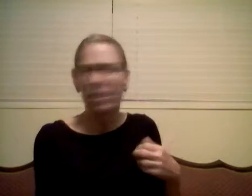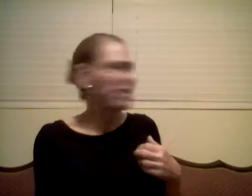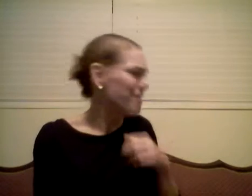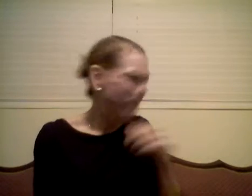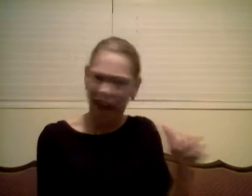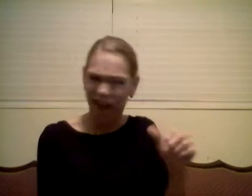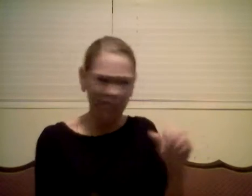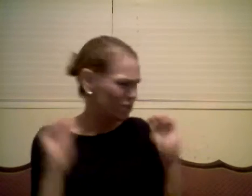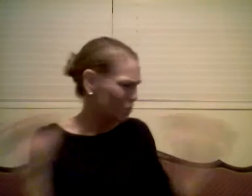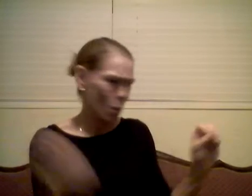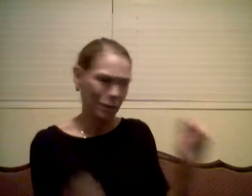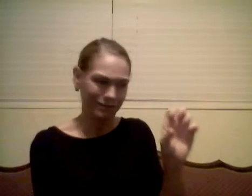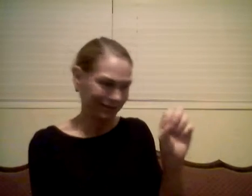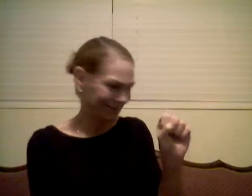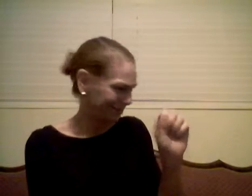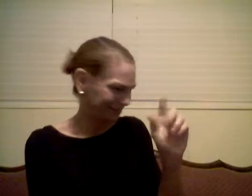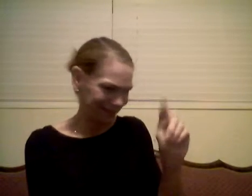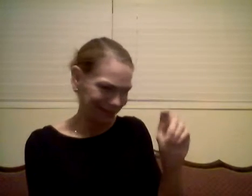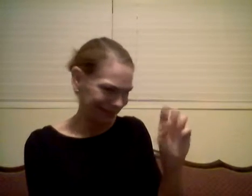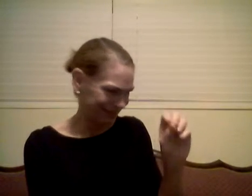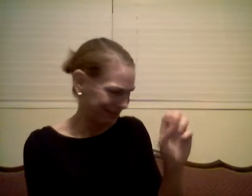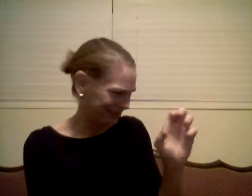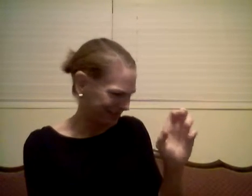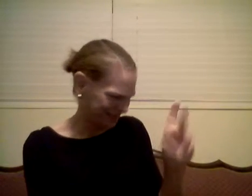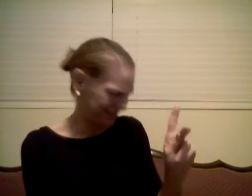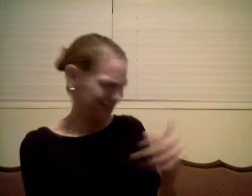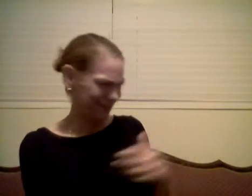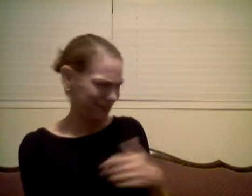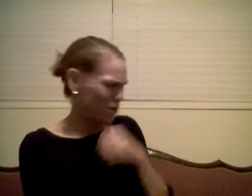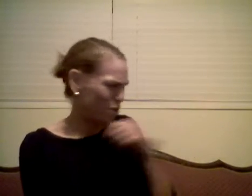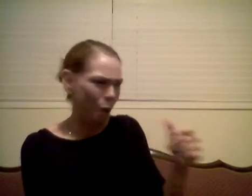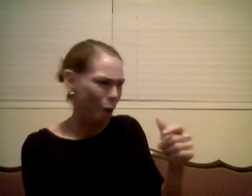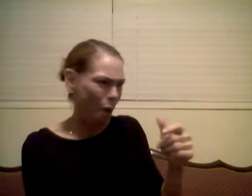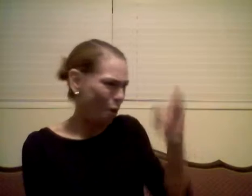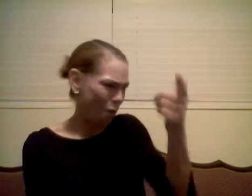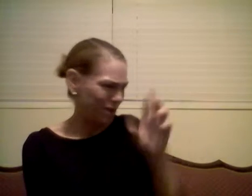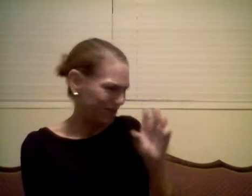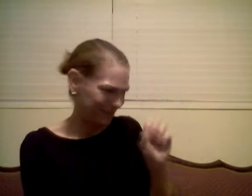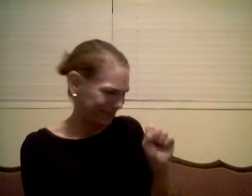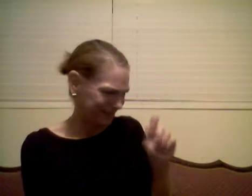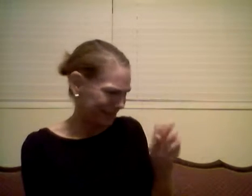company, so we don't trade stocks on the New York Stock Exchange.